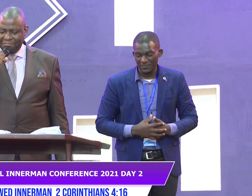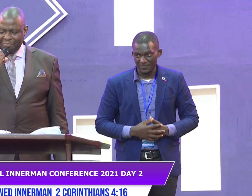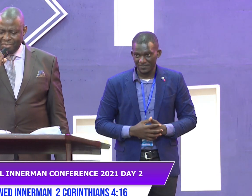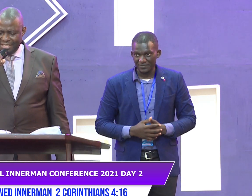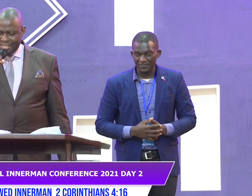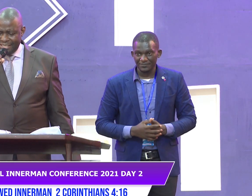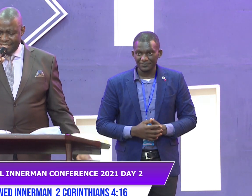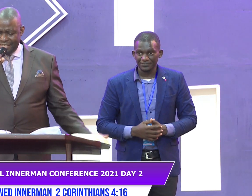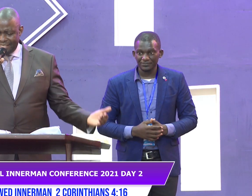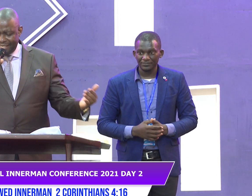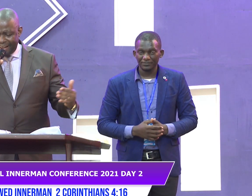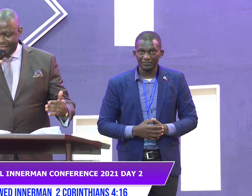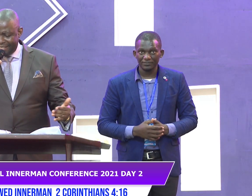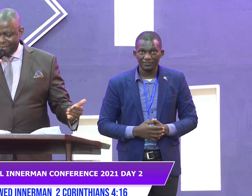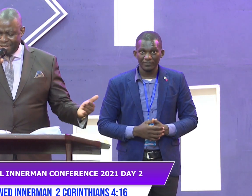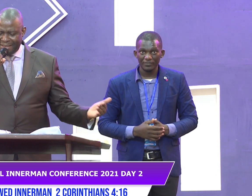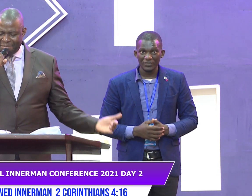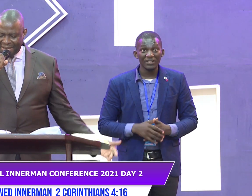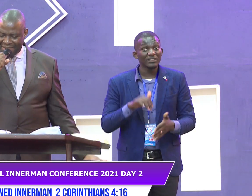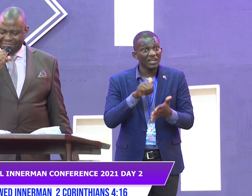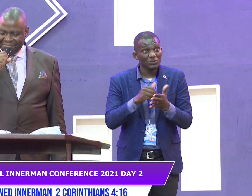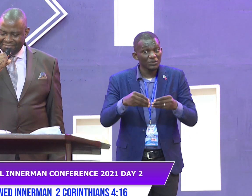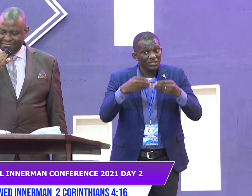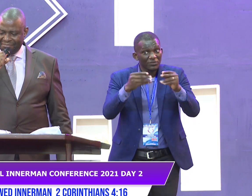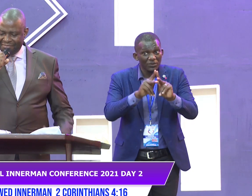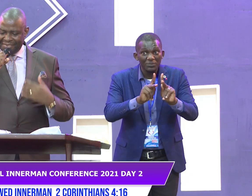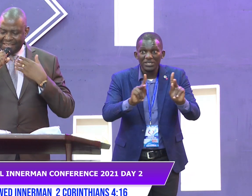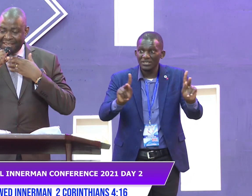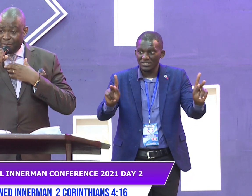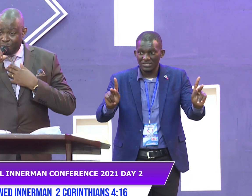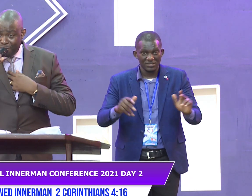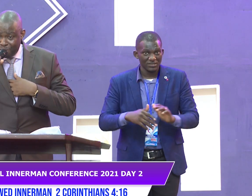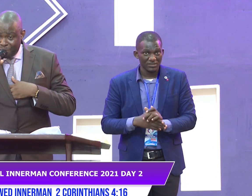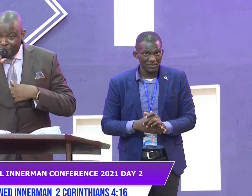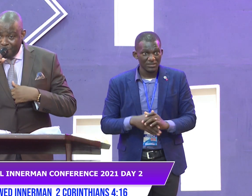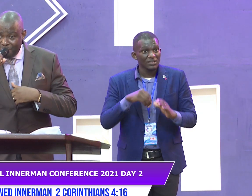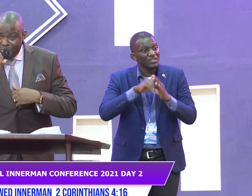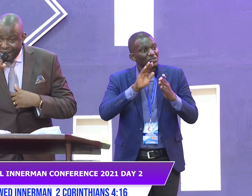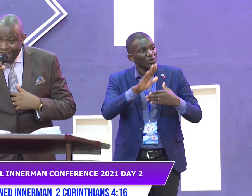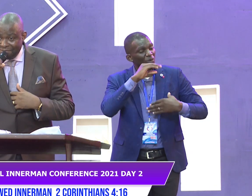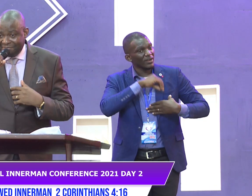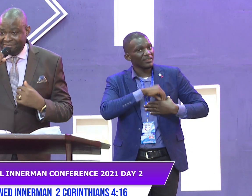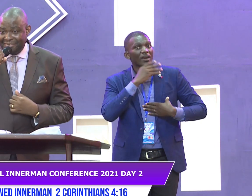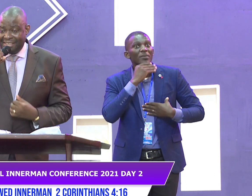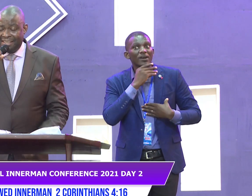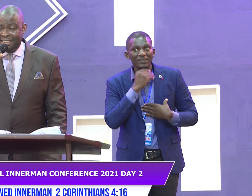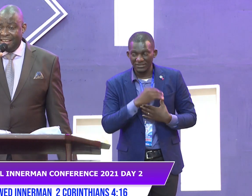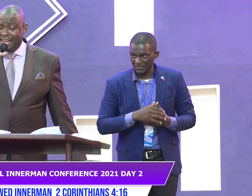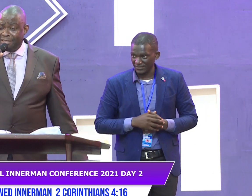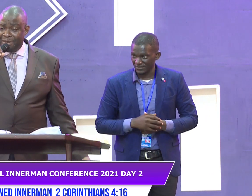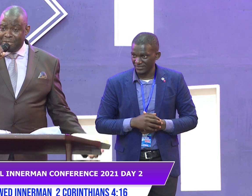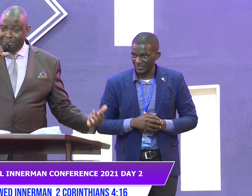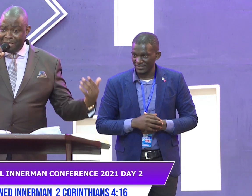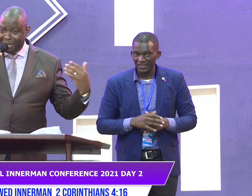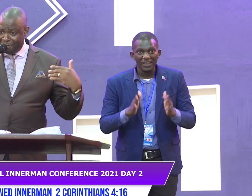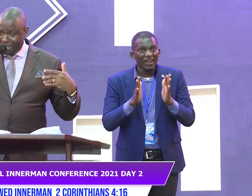the Spirit has placed on your heart. And then it will cause peace in you. In your